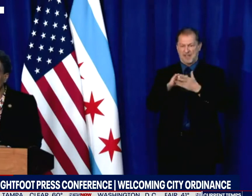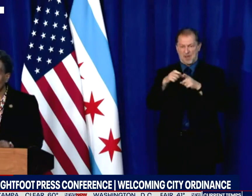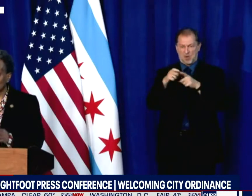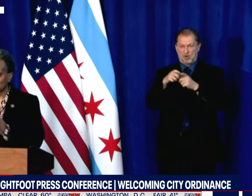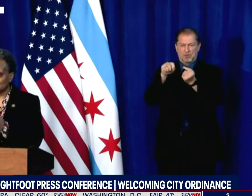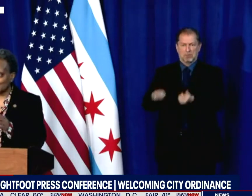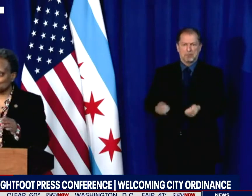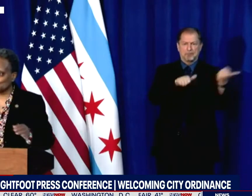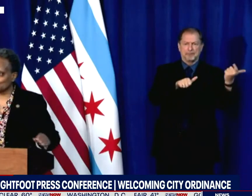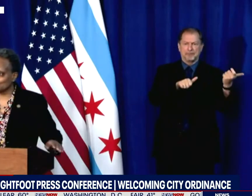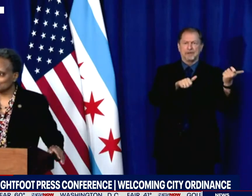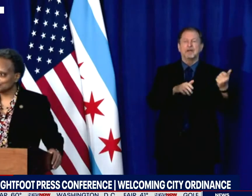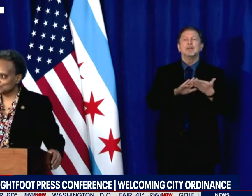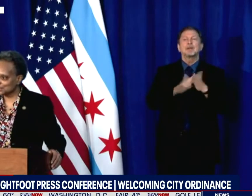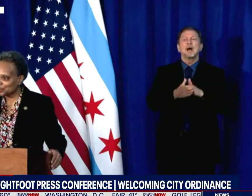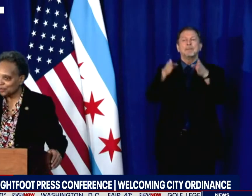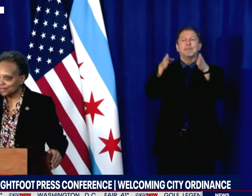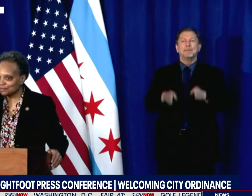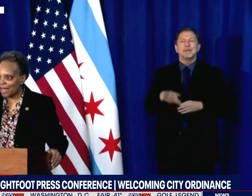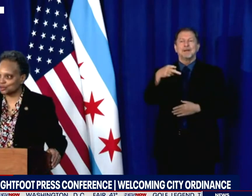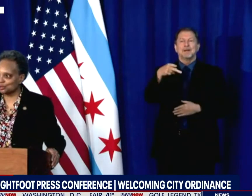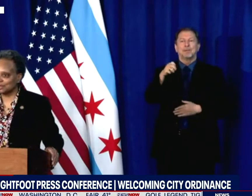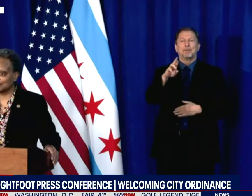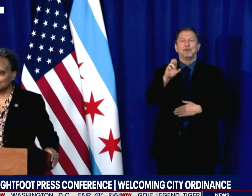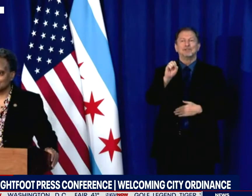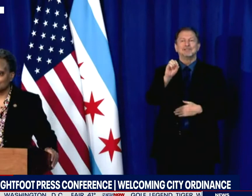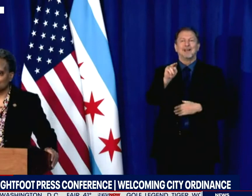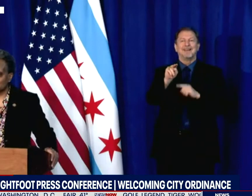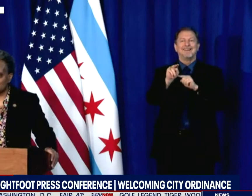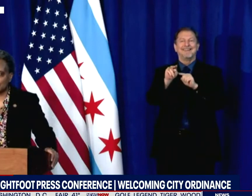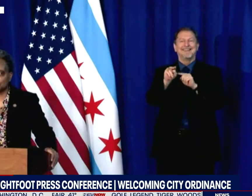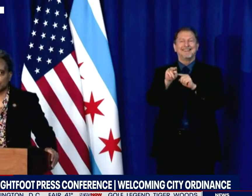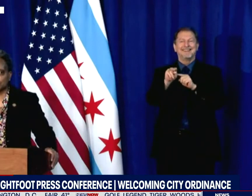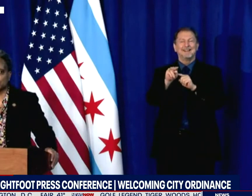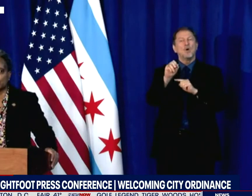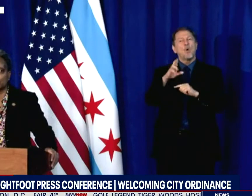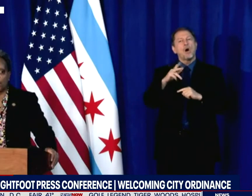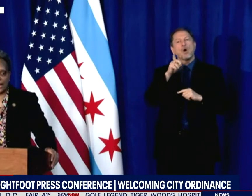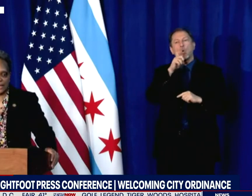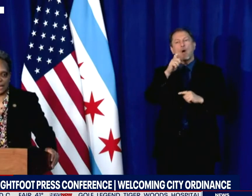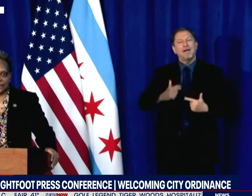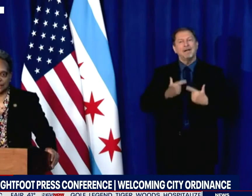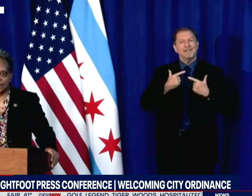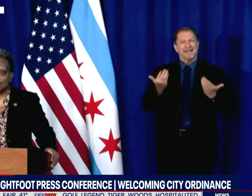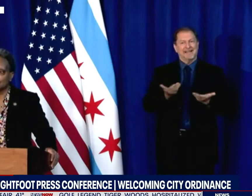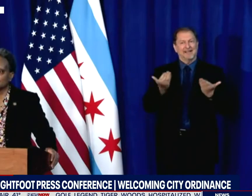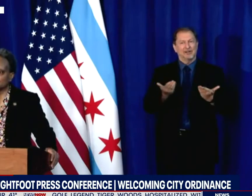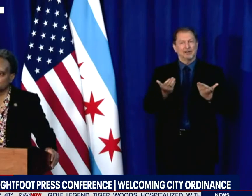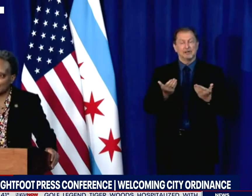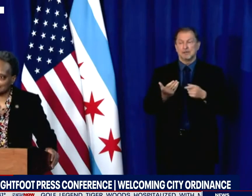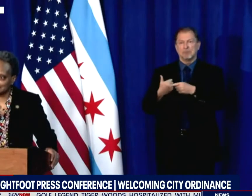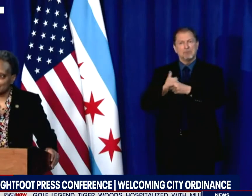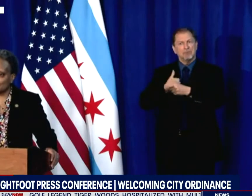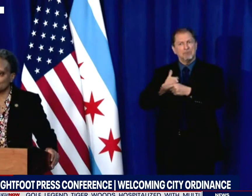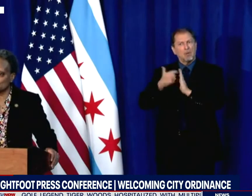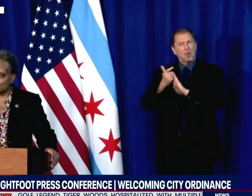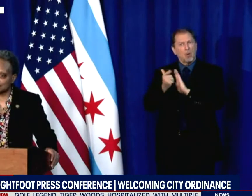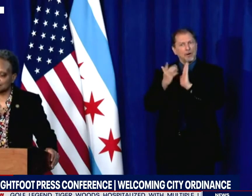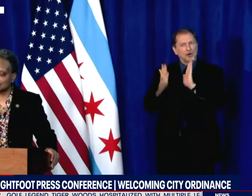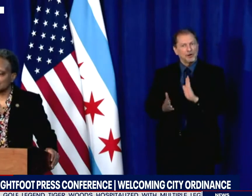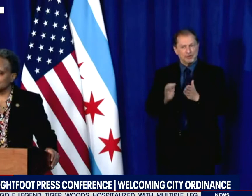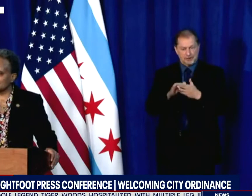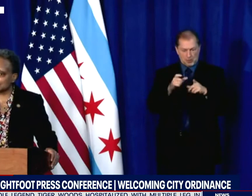Now, I'm a lawyer, so these little things matter to me. But it matters because we are recognizing the rights